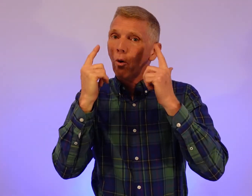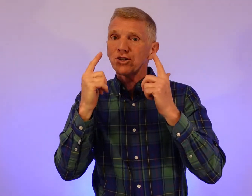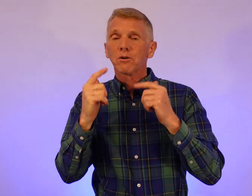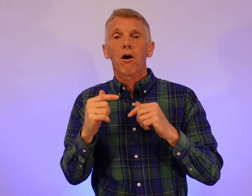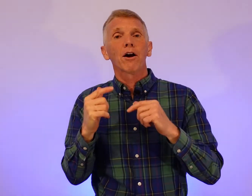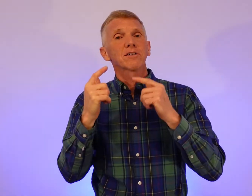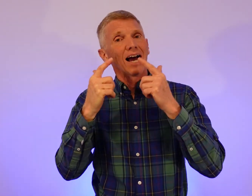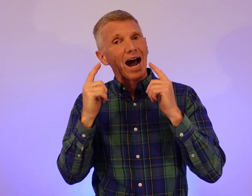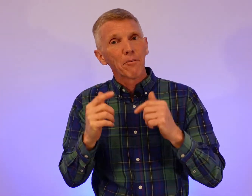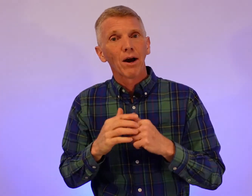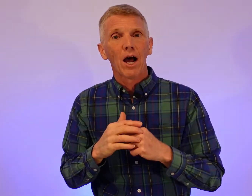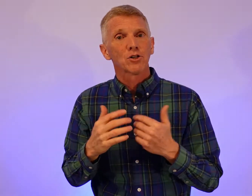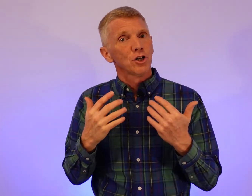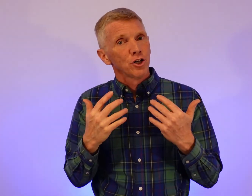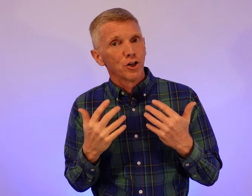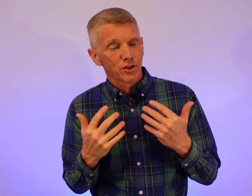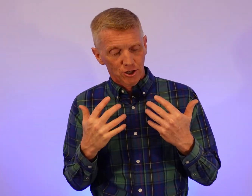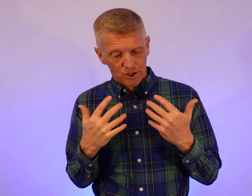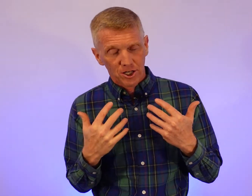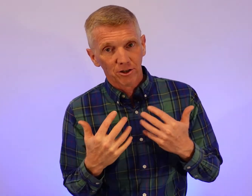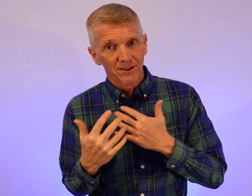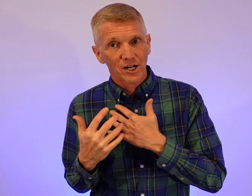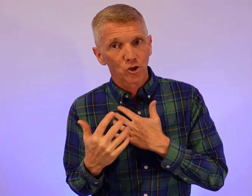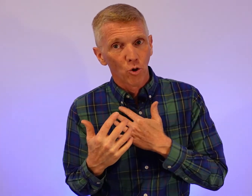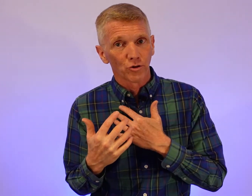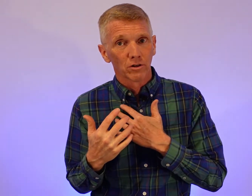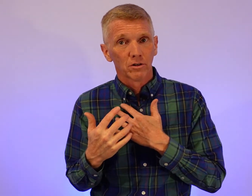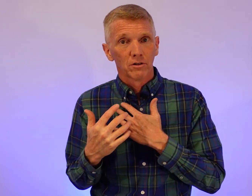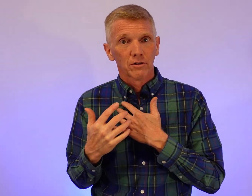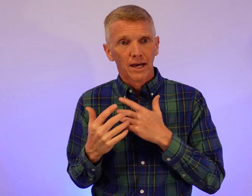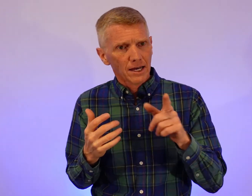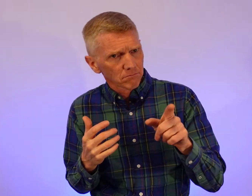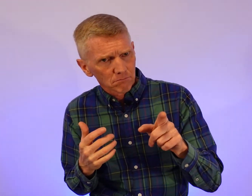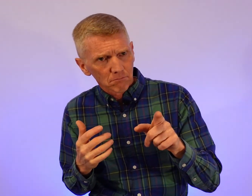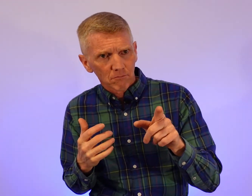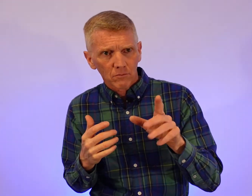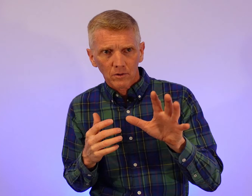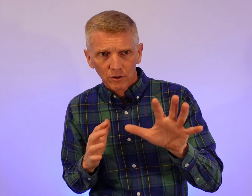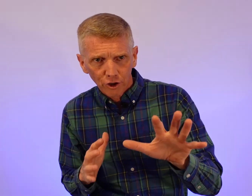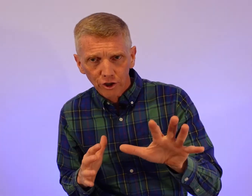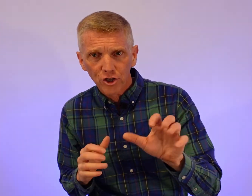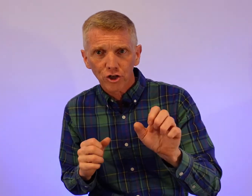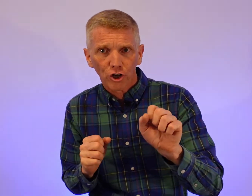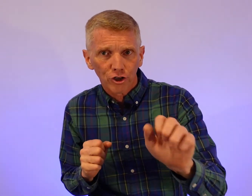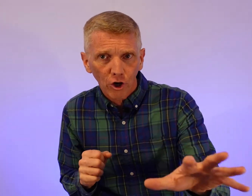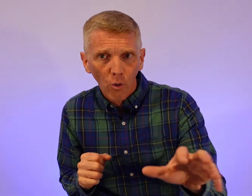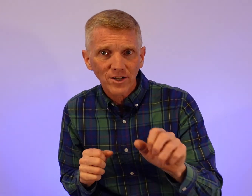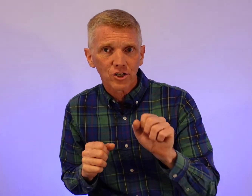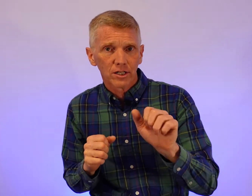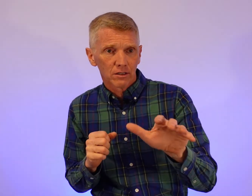question marks, the eyebrows. You're tilting that shoulder. Okay. You're concerned, you're questioning.